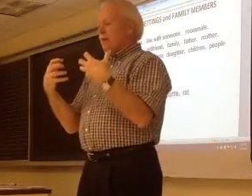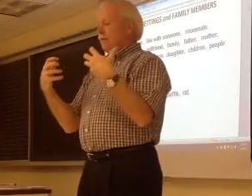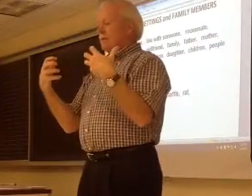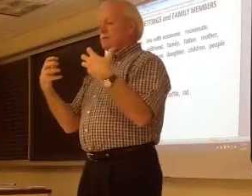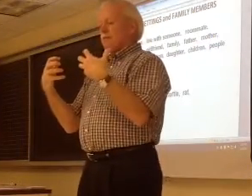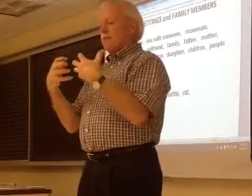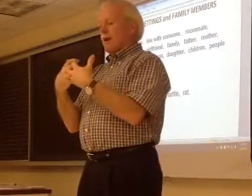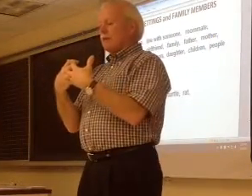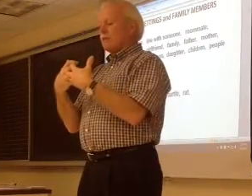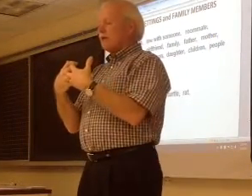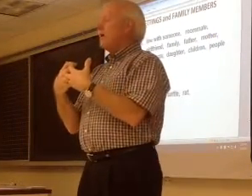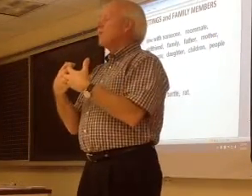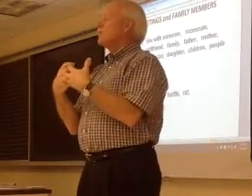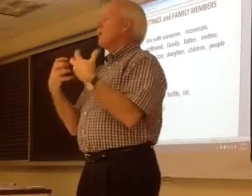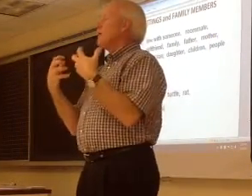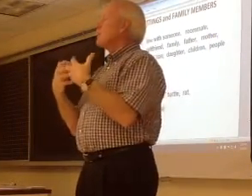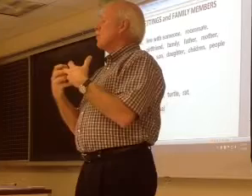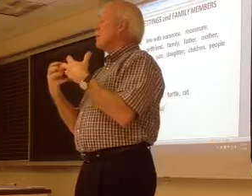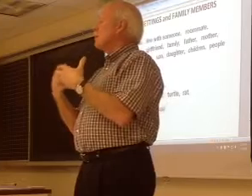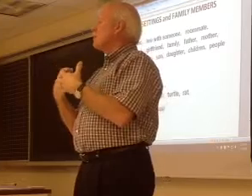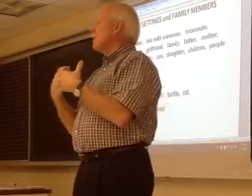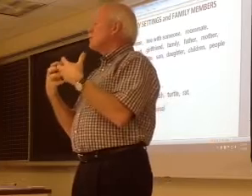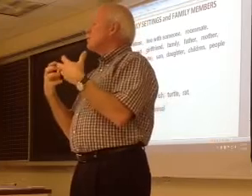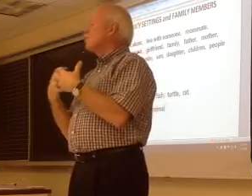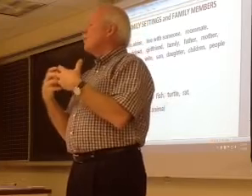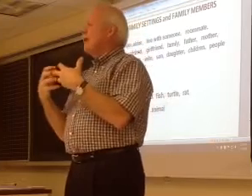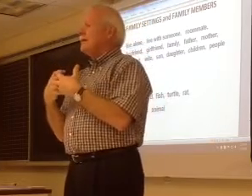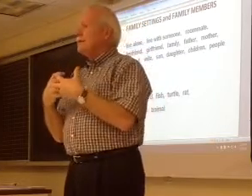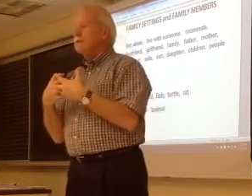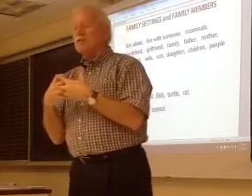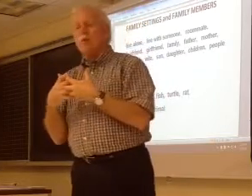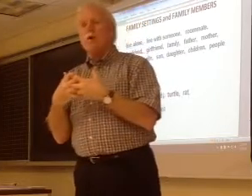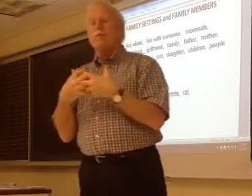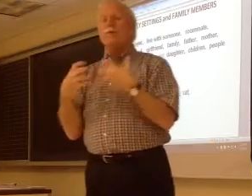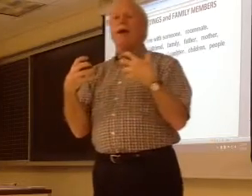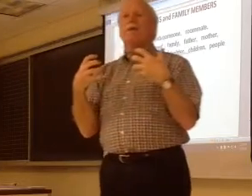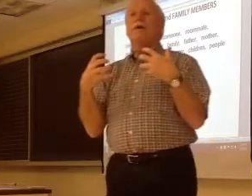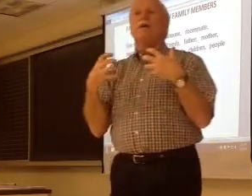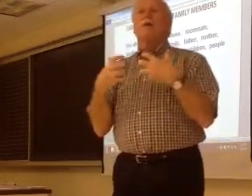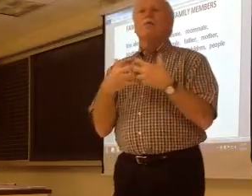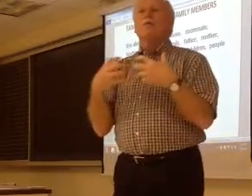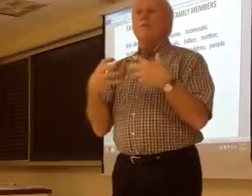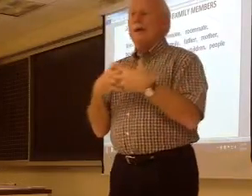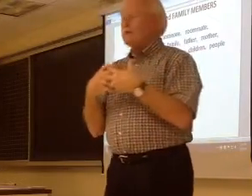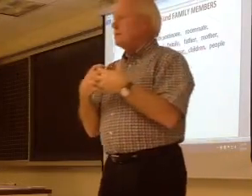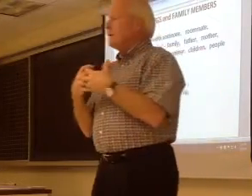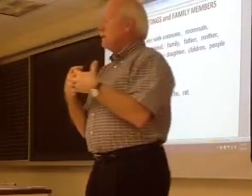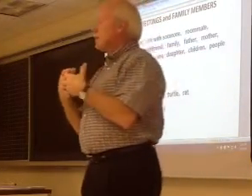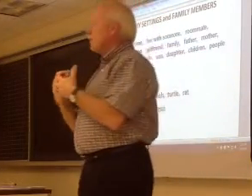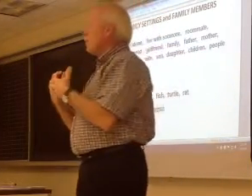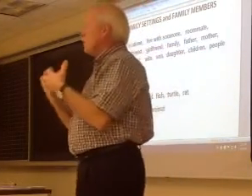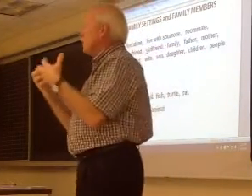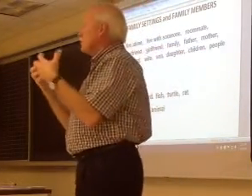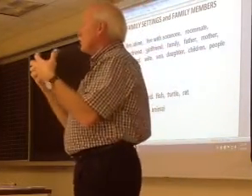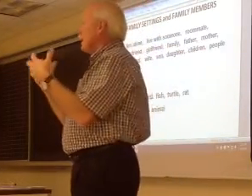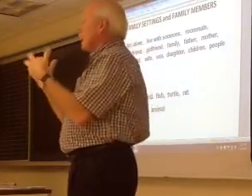but they simply bounce together twice. 1, 2. That's your roommate. In the dorm, you may have a roommate. In an apartment, you might have